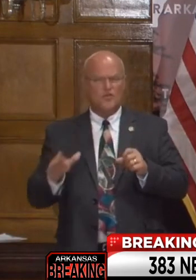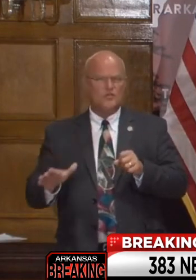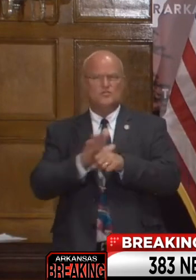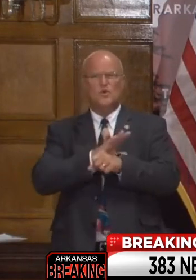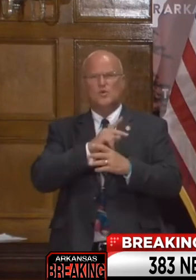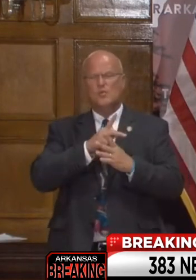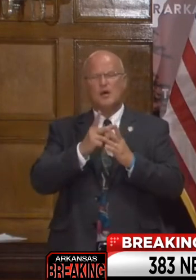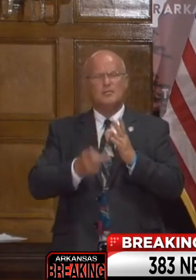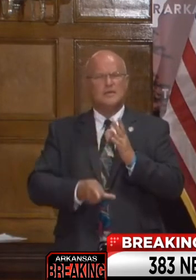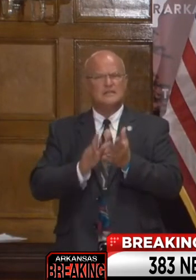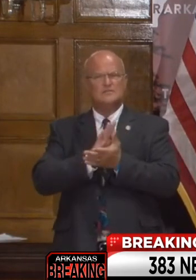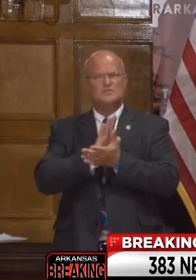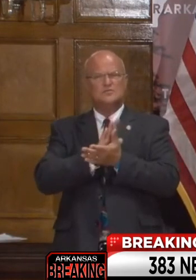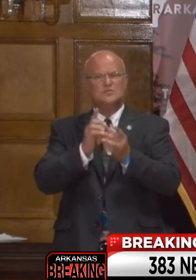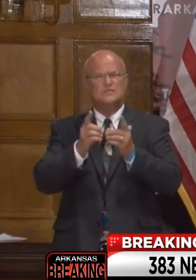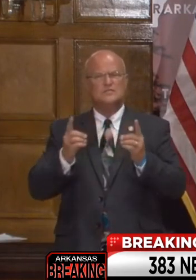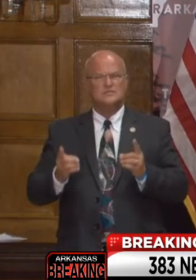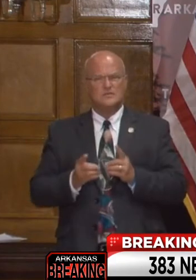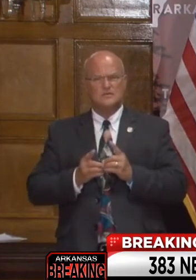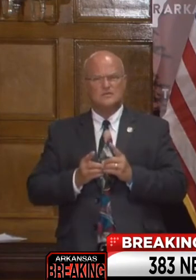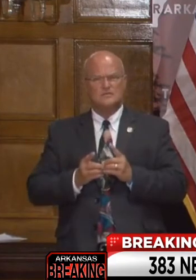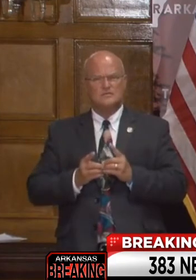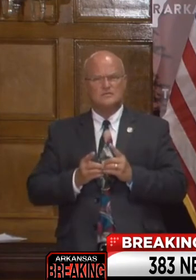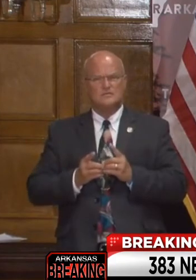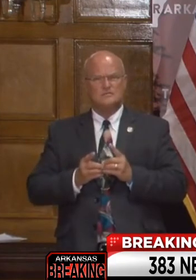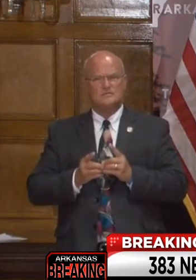total population of a school district?